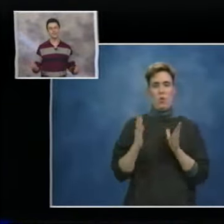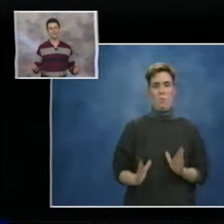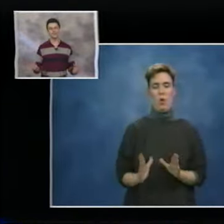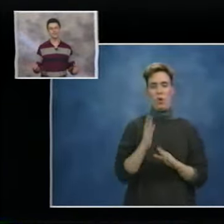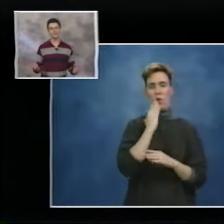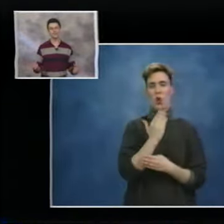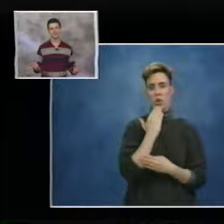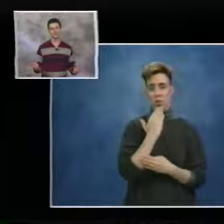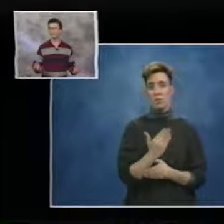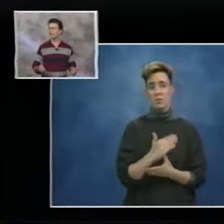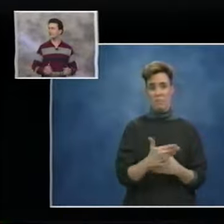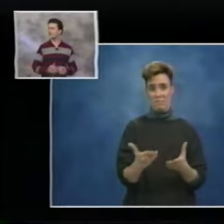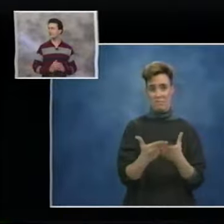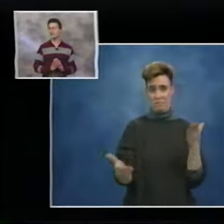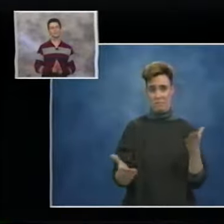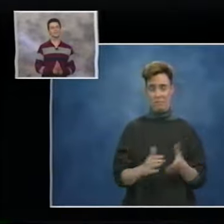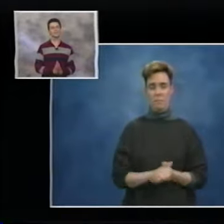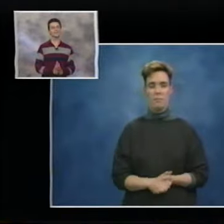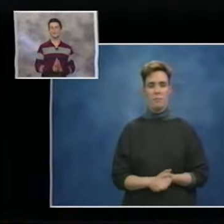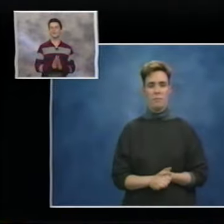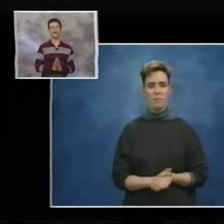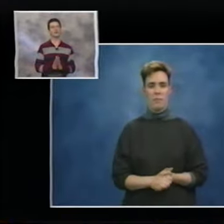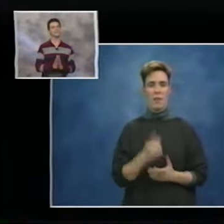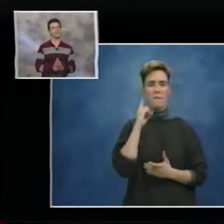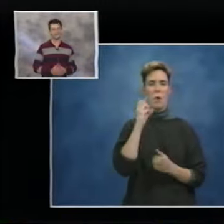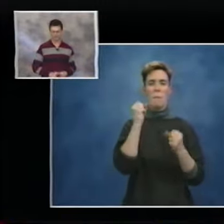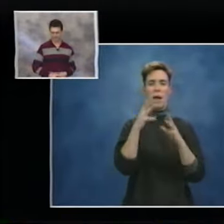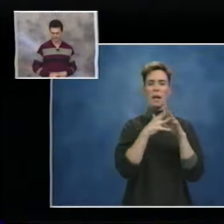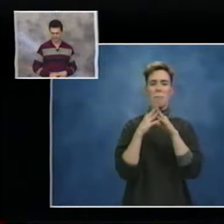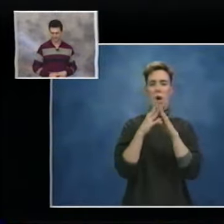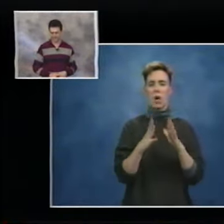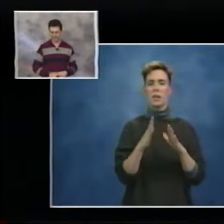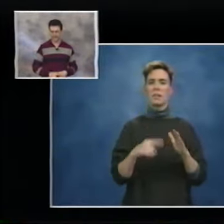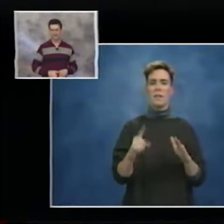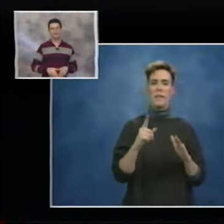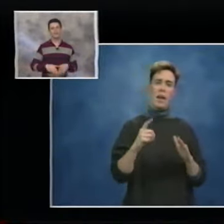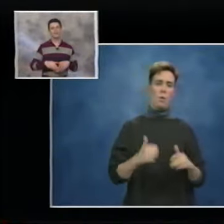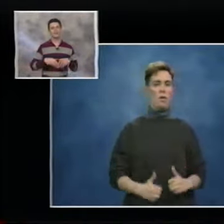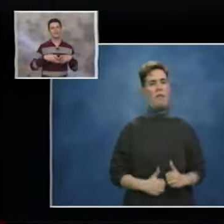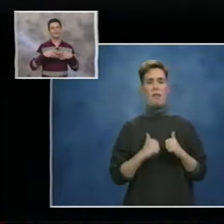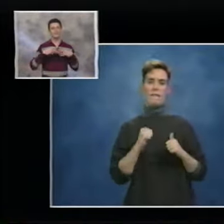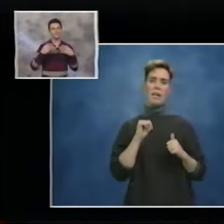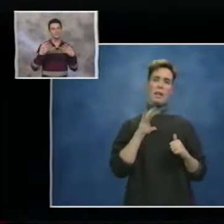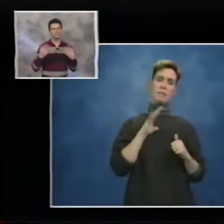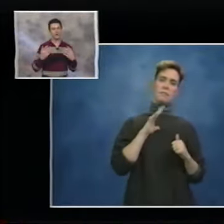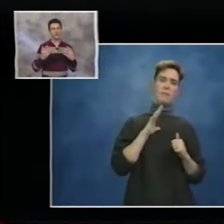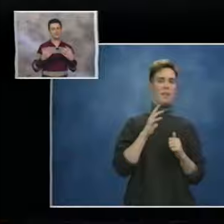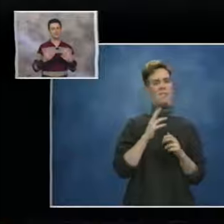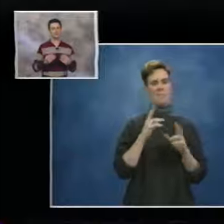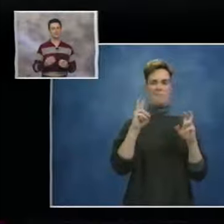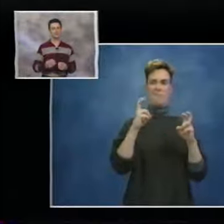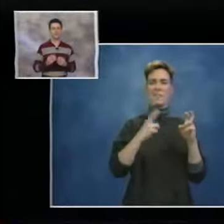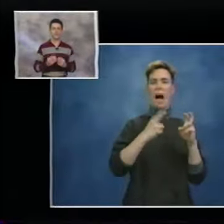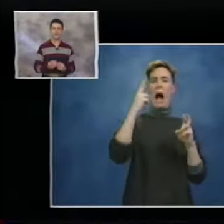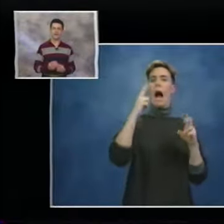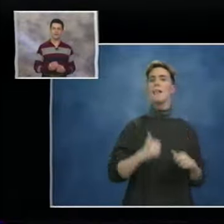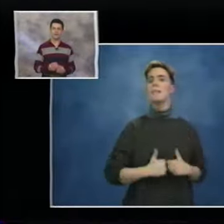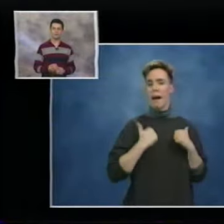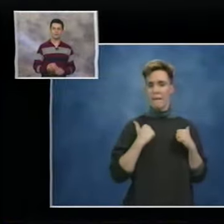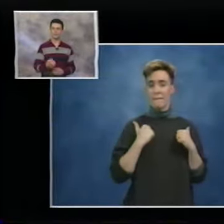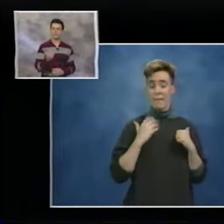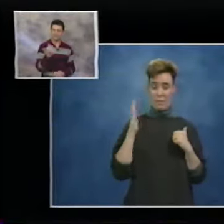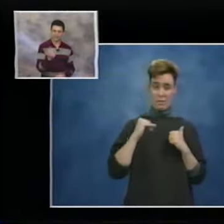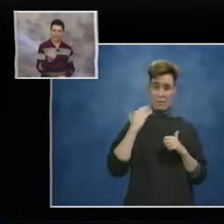many Americans, they were living the high life. And this progress came